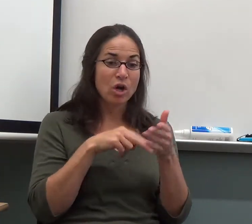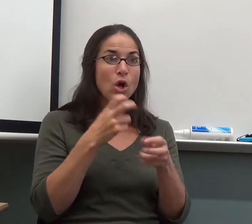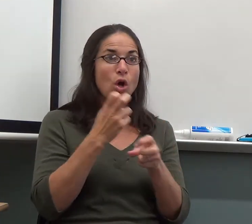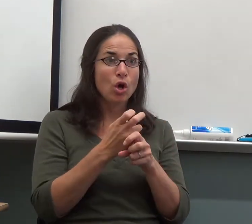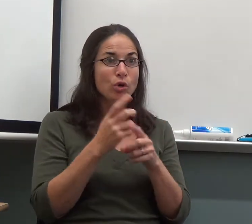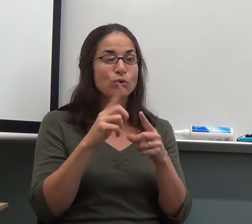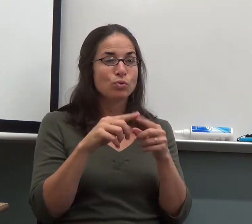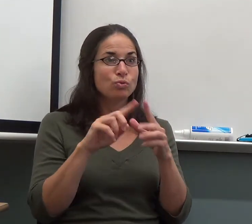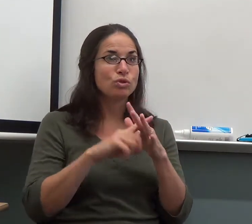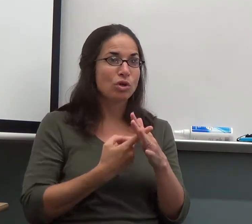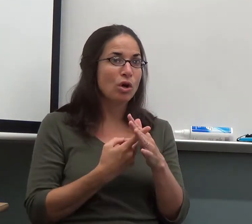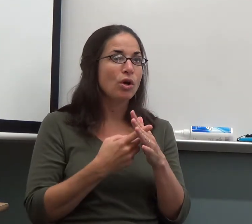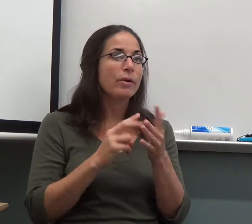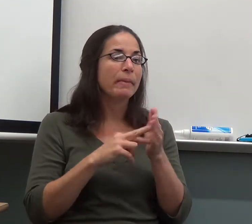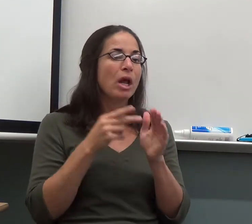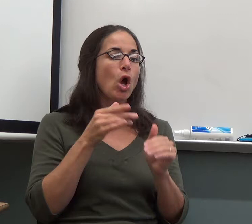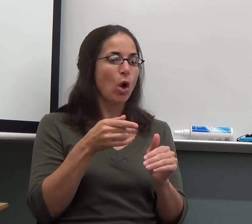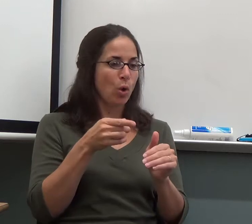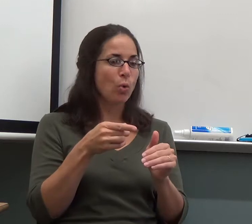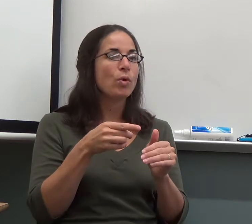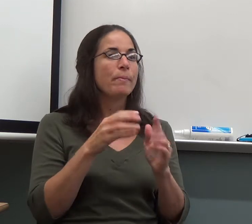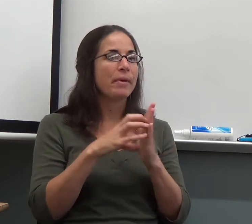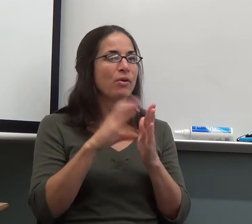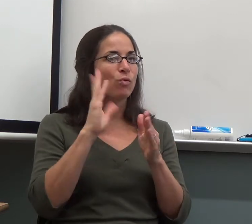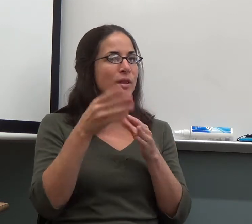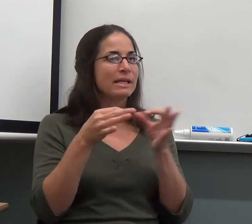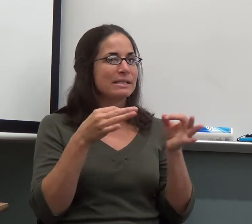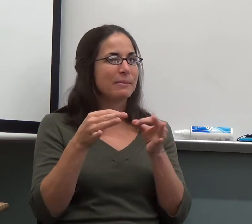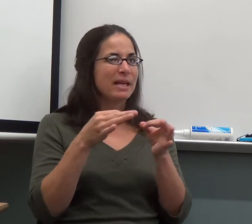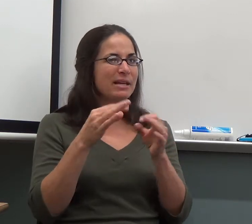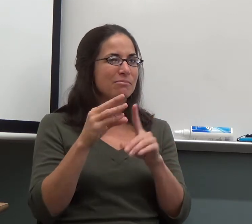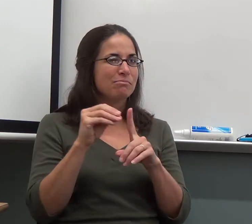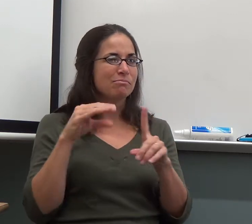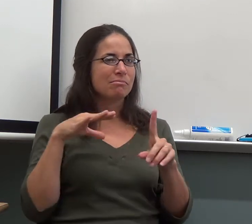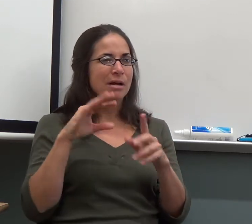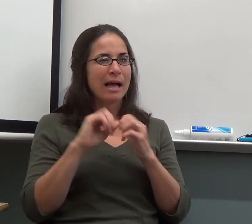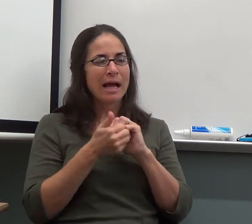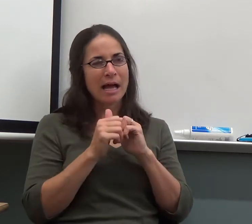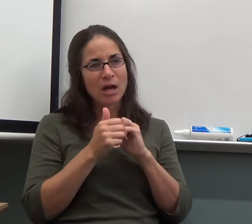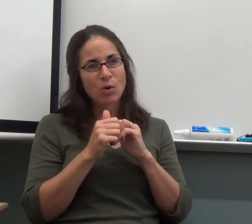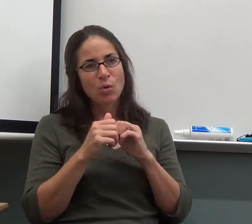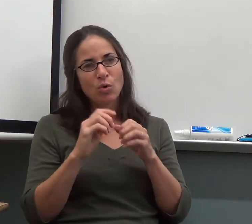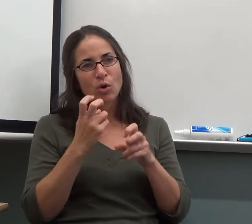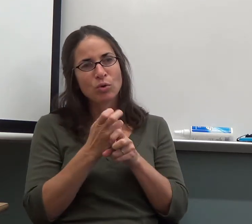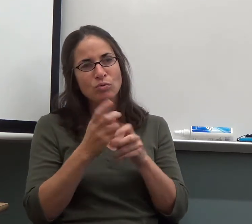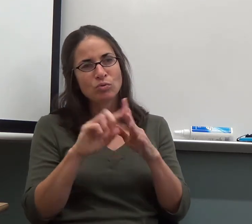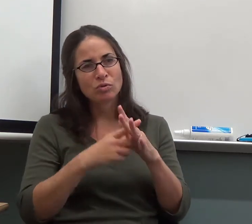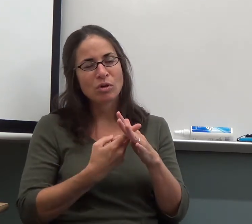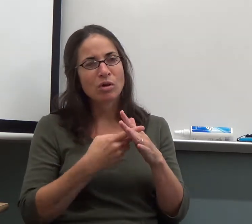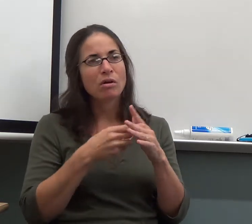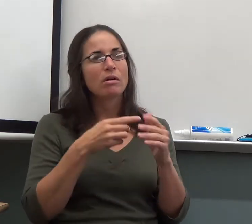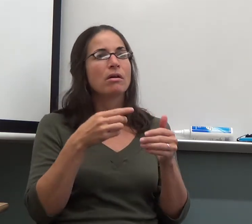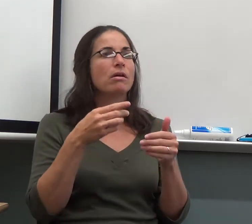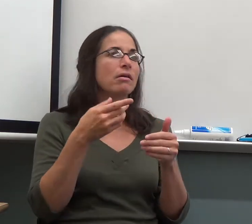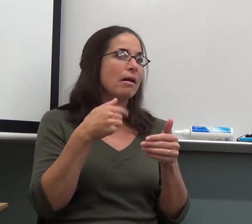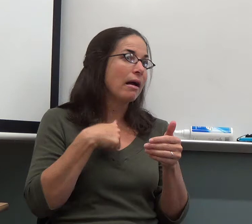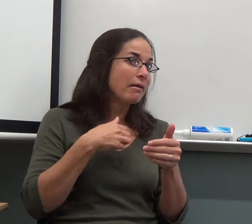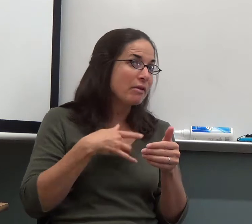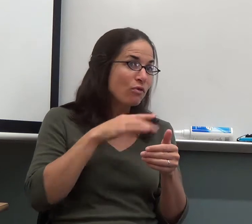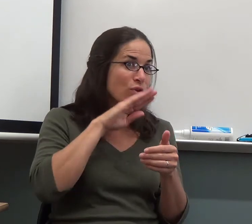that's what I'm going to talk about in my paragraph, isn't it? Yeah? It tells me that I'm frustrated about this. I'm going to tell you that it talks